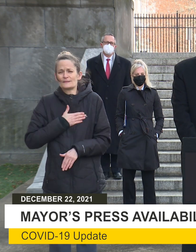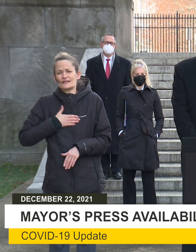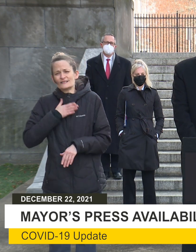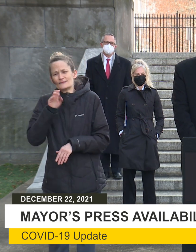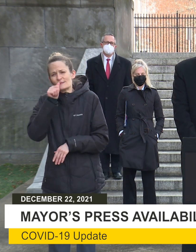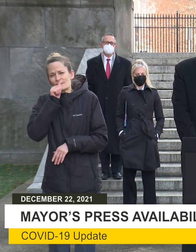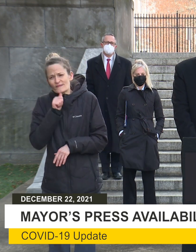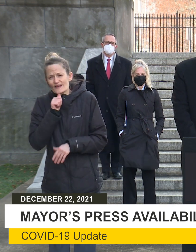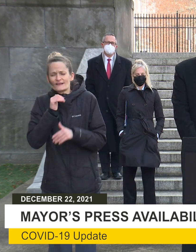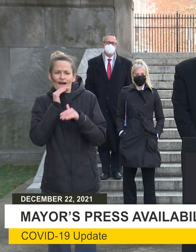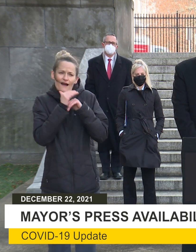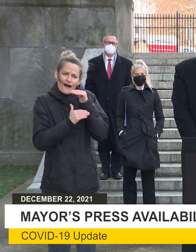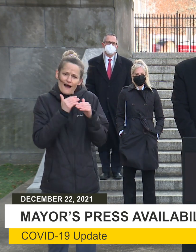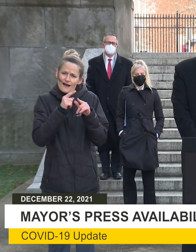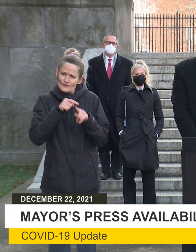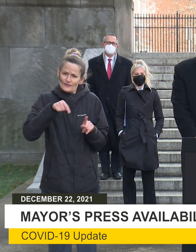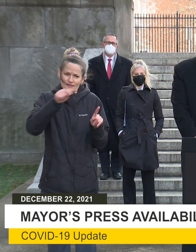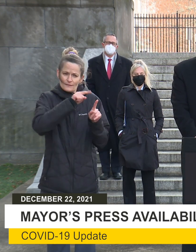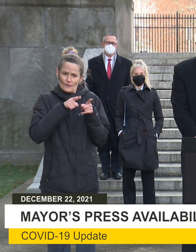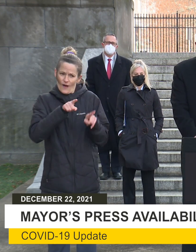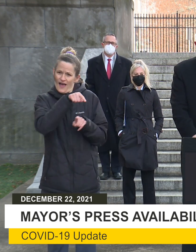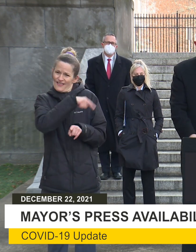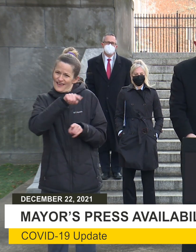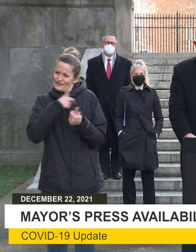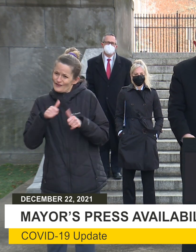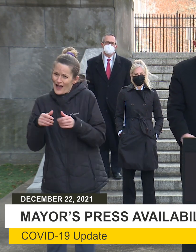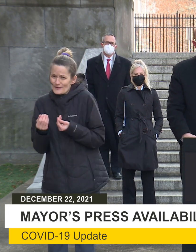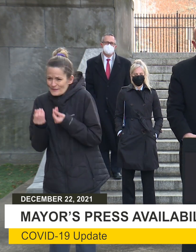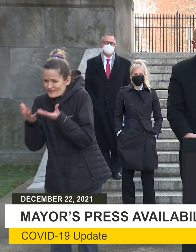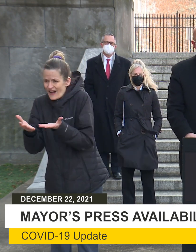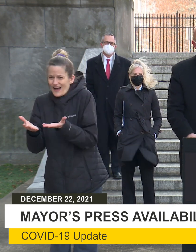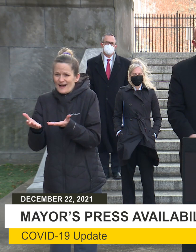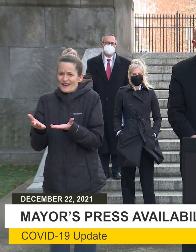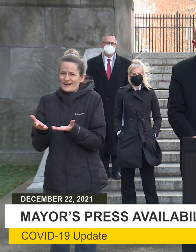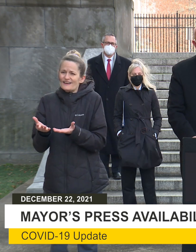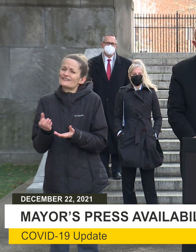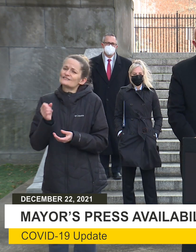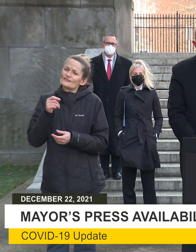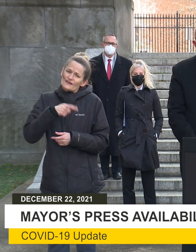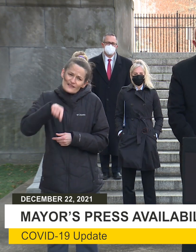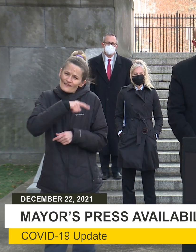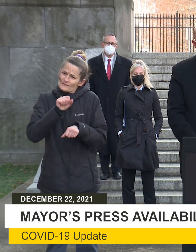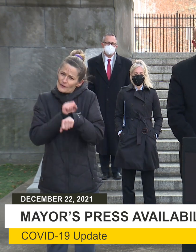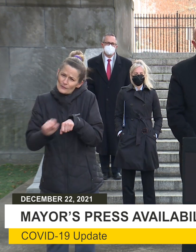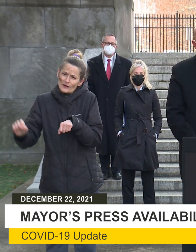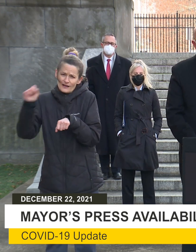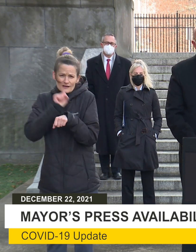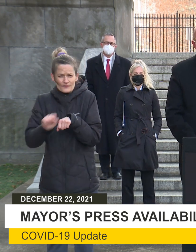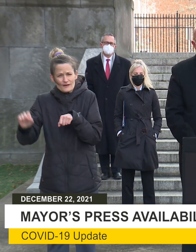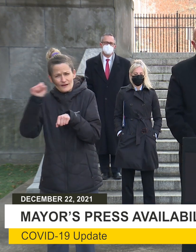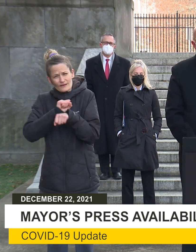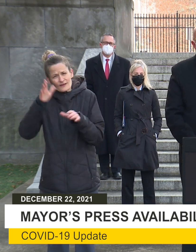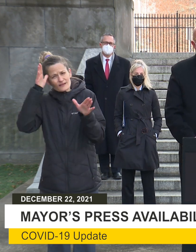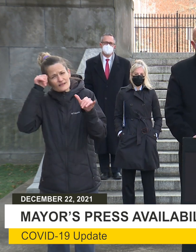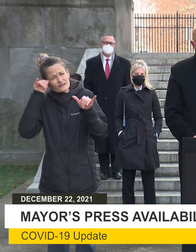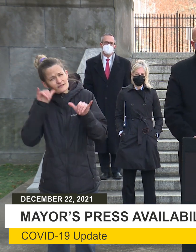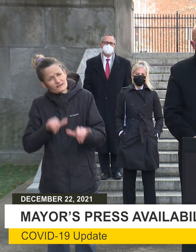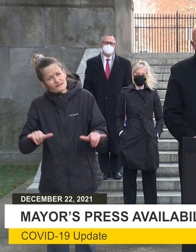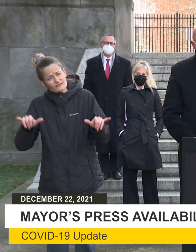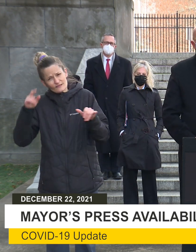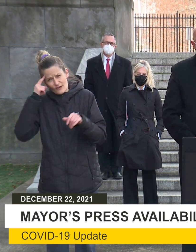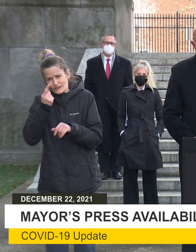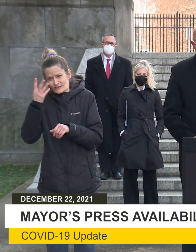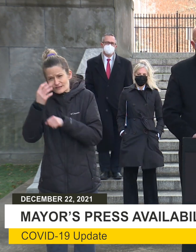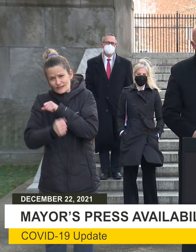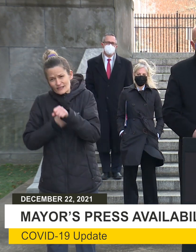try to respond to this surge. They have been working tirelessly over the last 2 years to save lives, and we